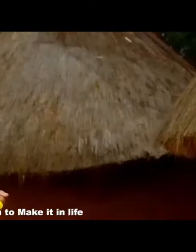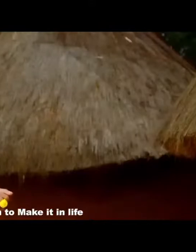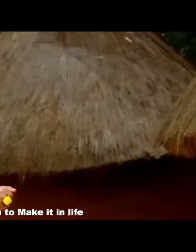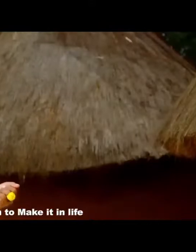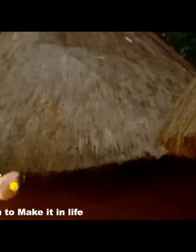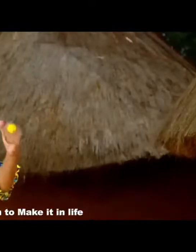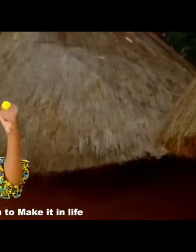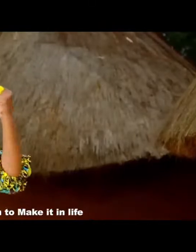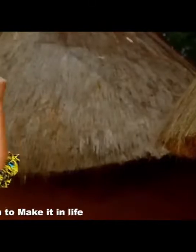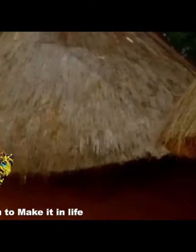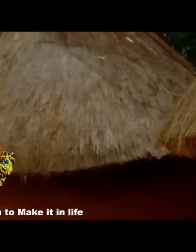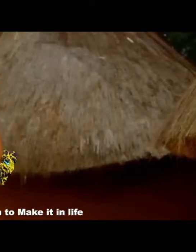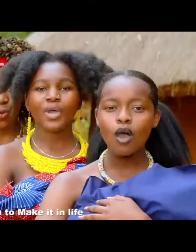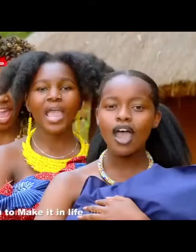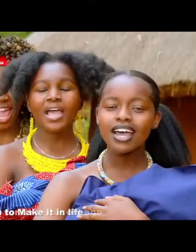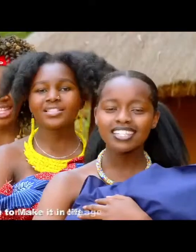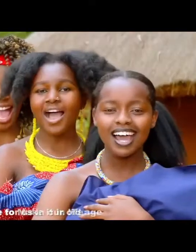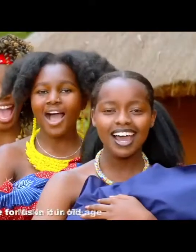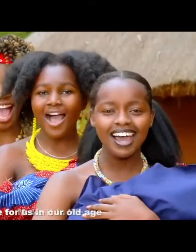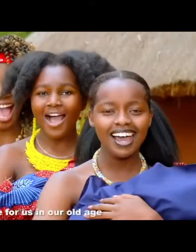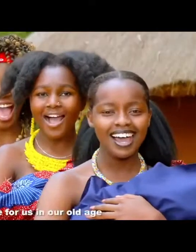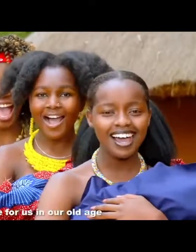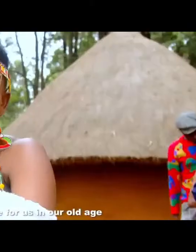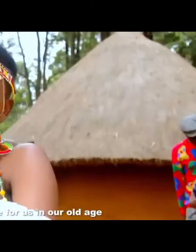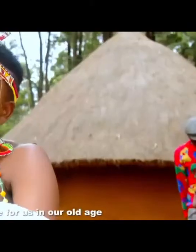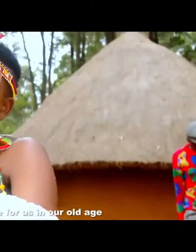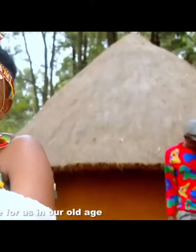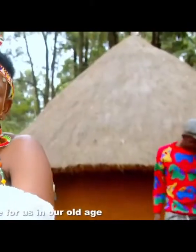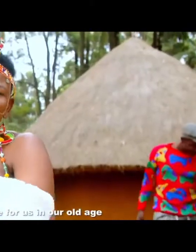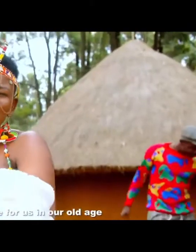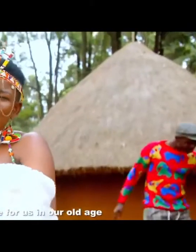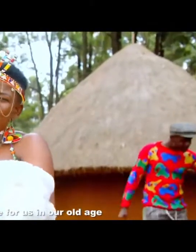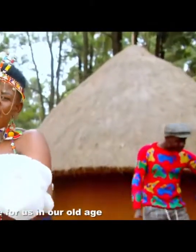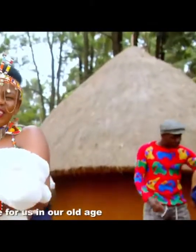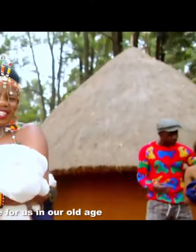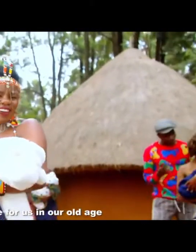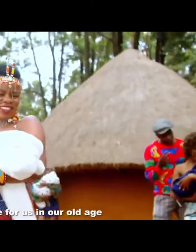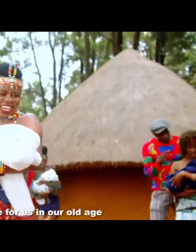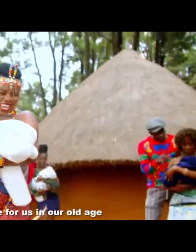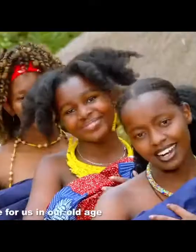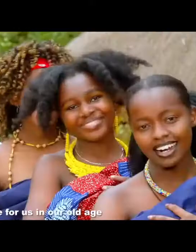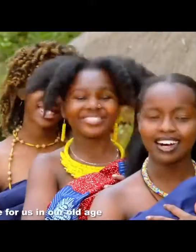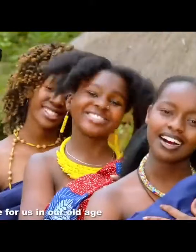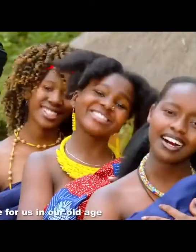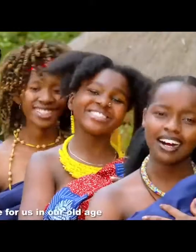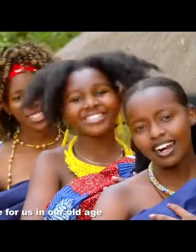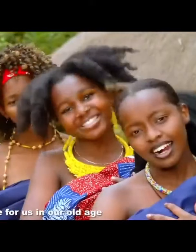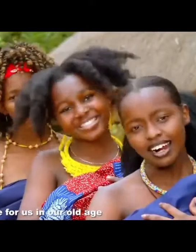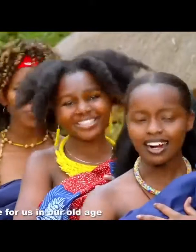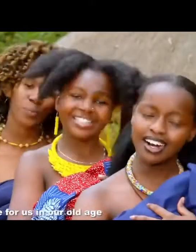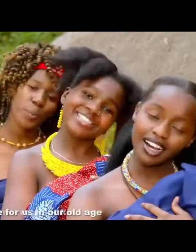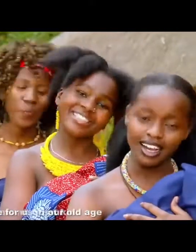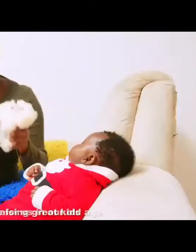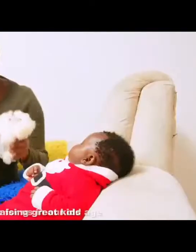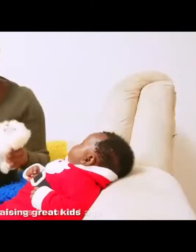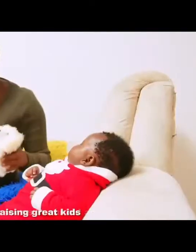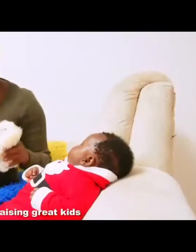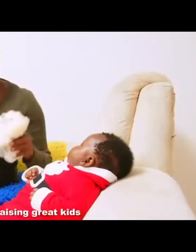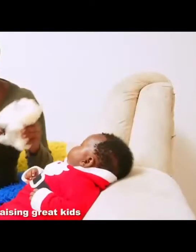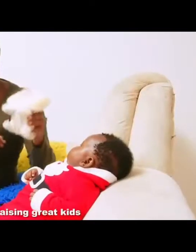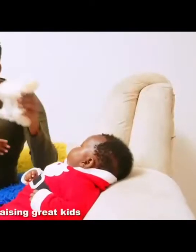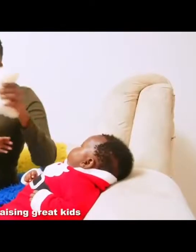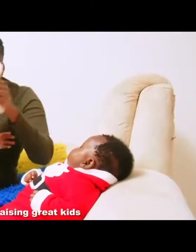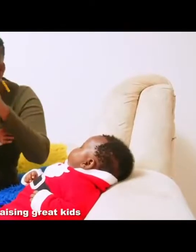next generation tuweza. Tukizeeka tuwe na watu wa kutegemea. I've